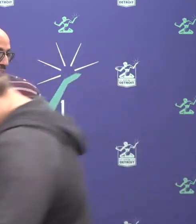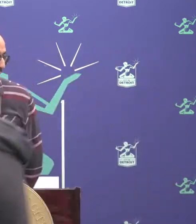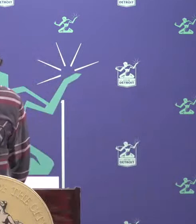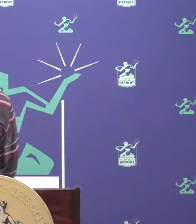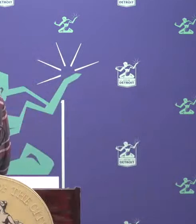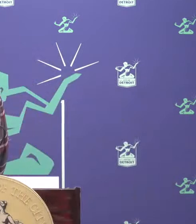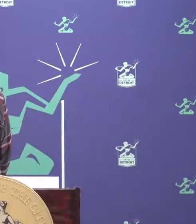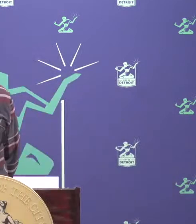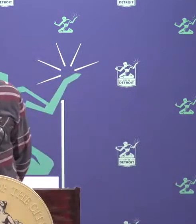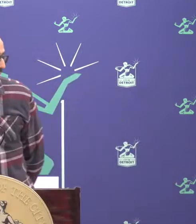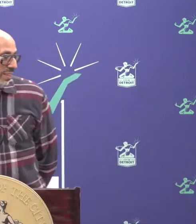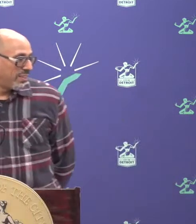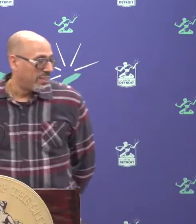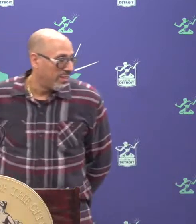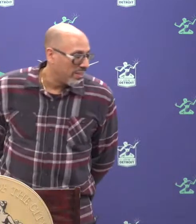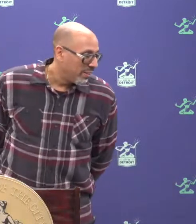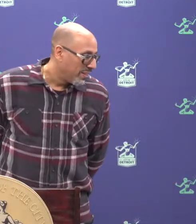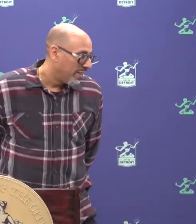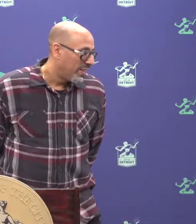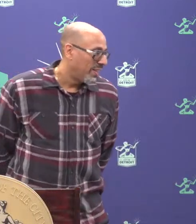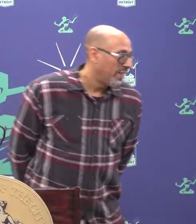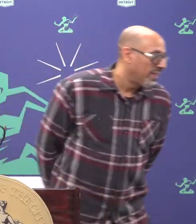1, 2, 3, 4, 5.